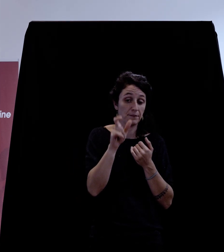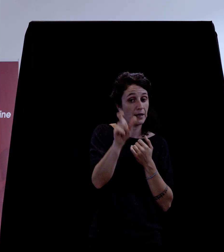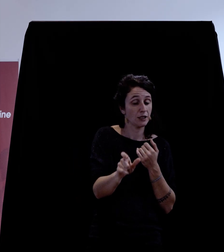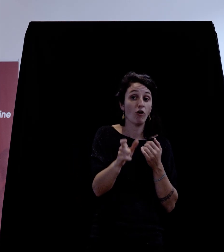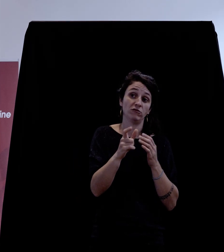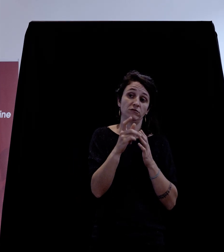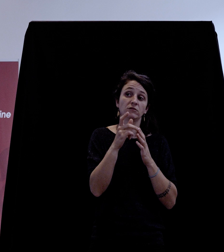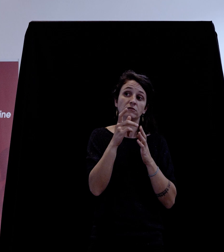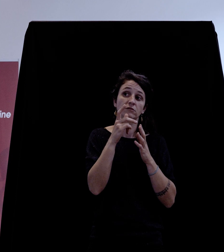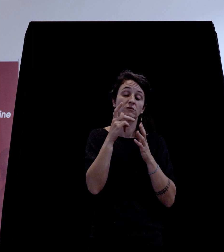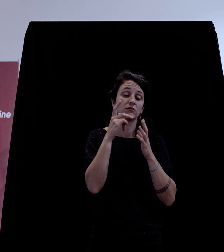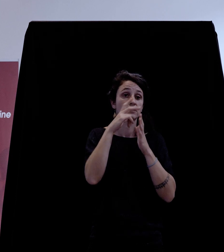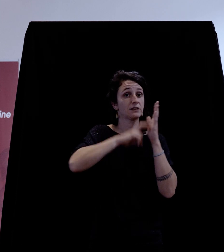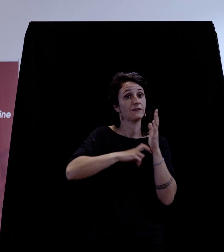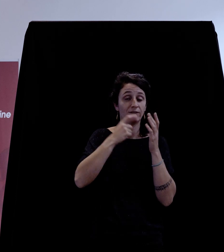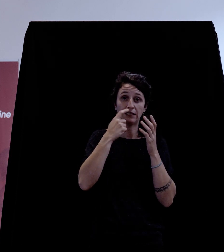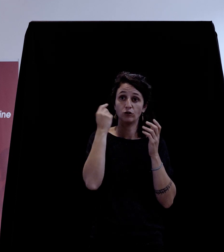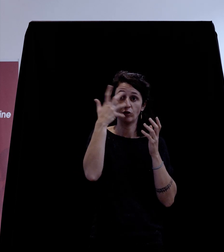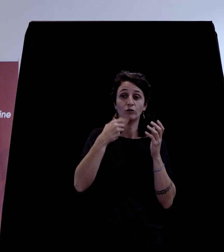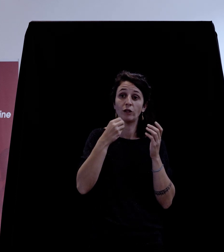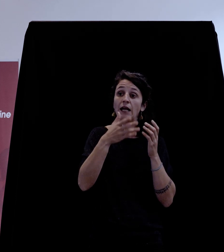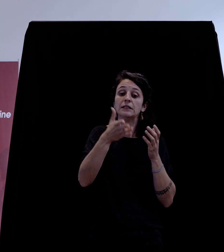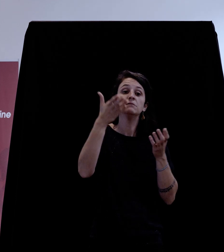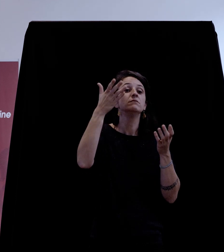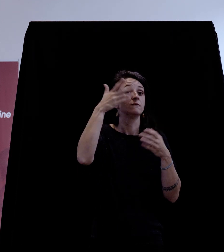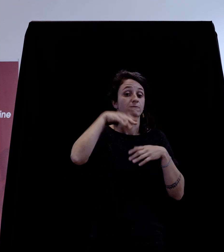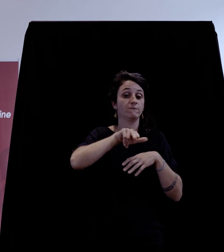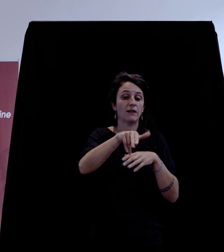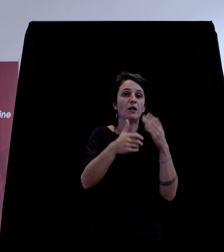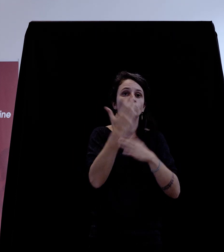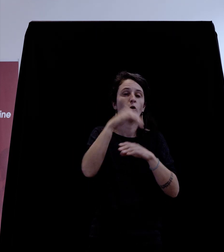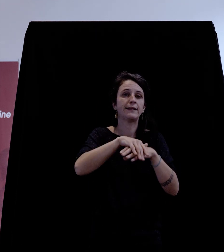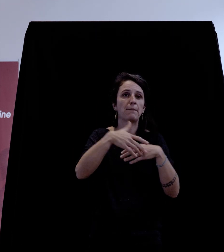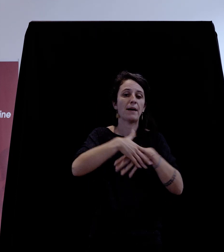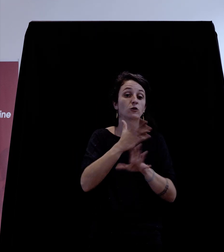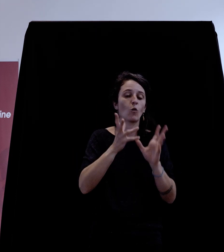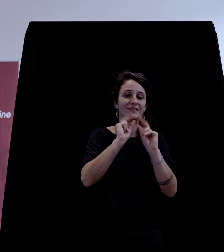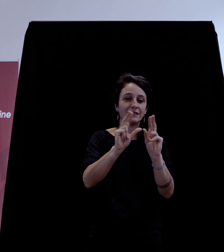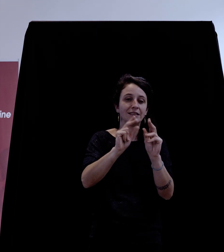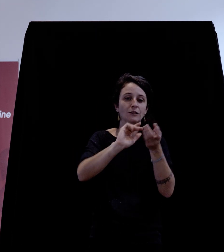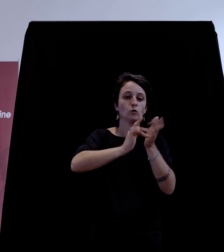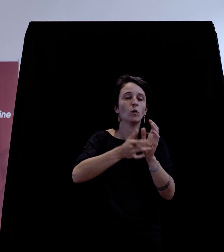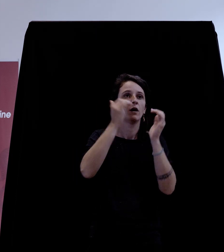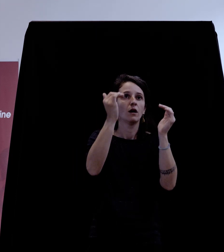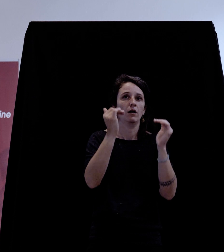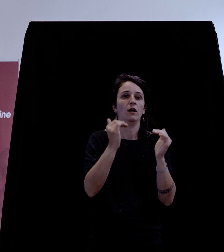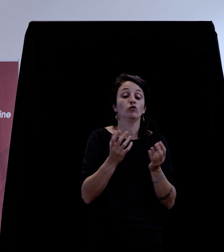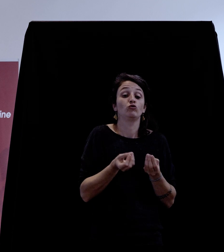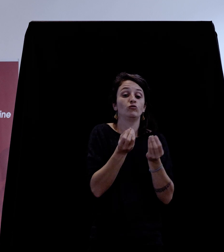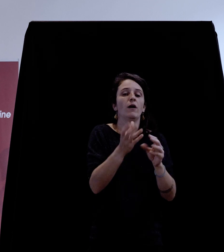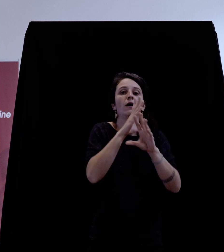today? What they want me to do in any given situation? We've come to this strange place and we're going into a room, but what do they want me to do